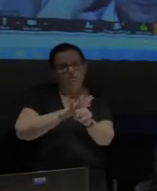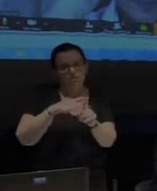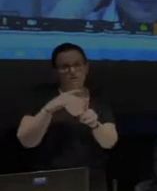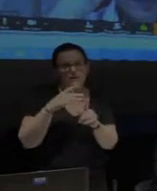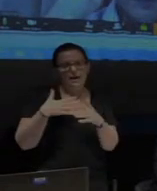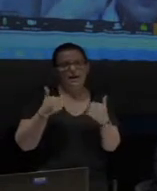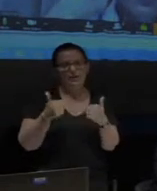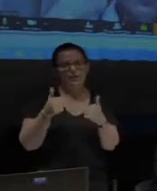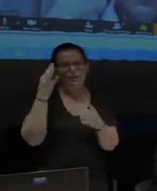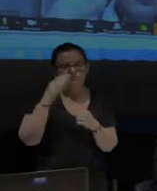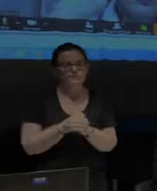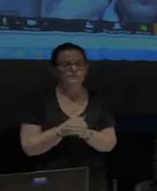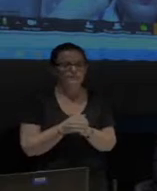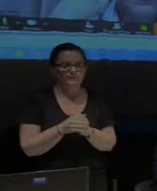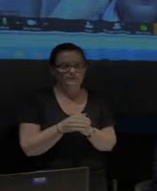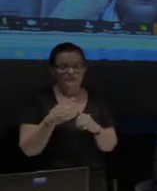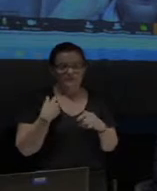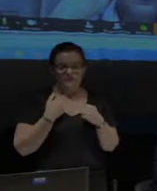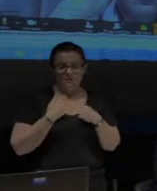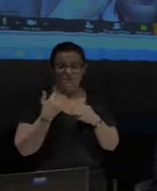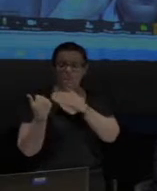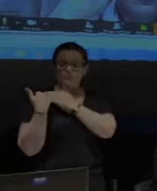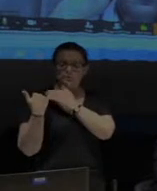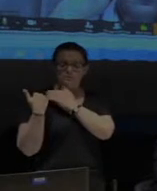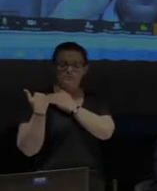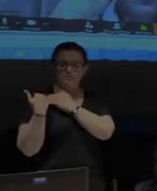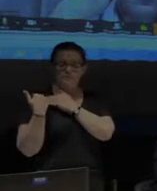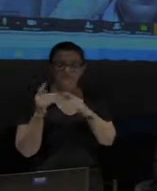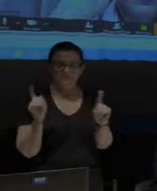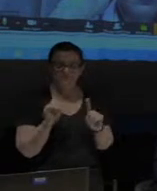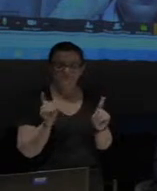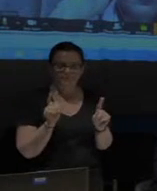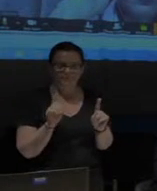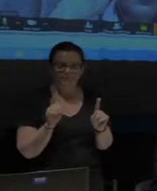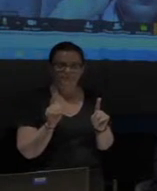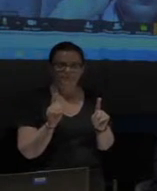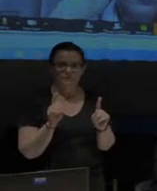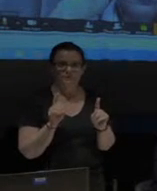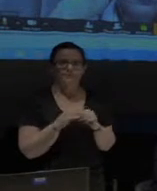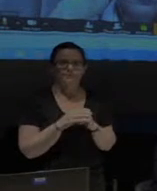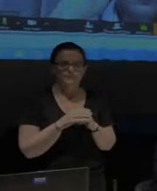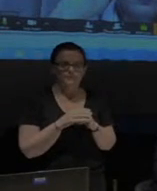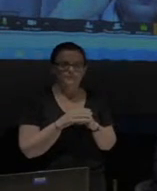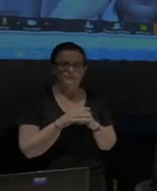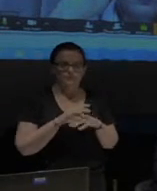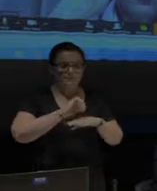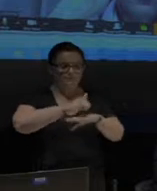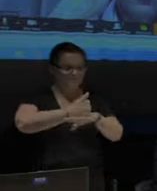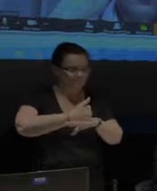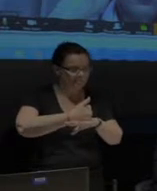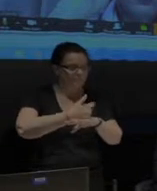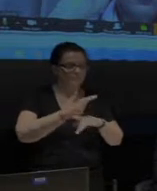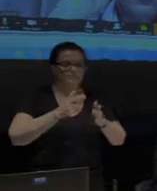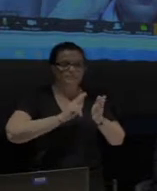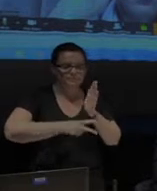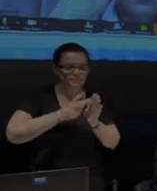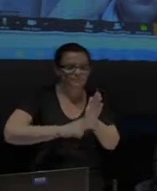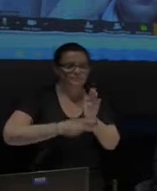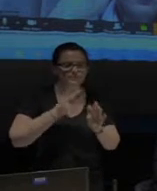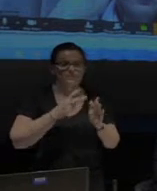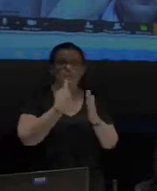my responsibilities as head of corporate affairs was to have responsibility for implementing or making the arrangements for